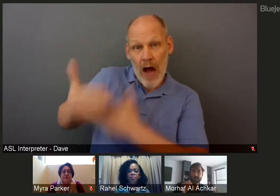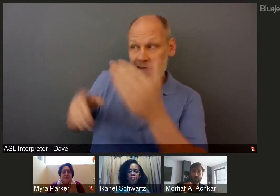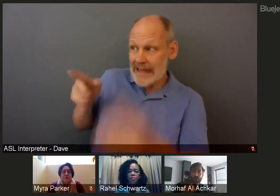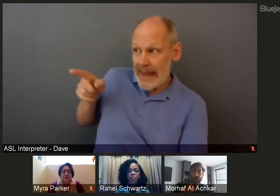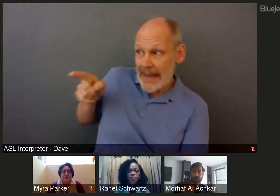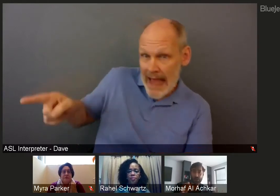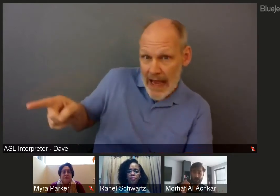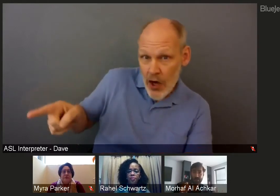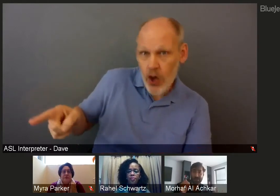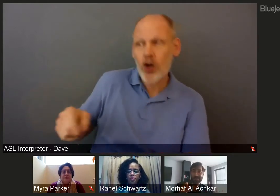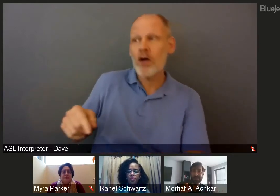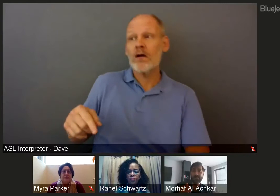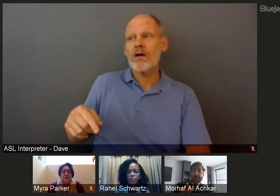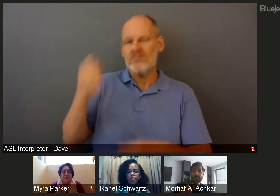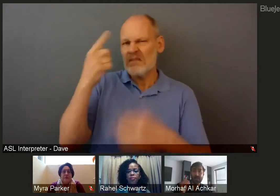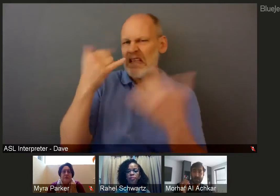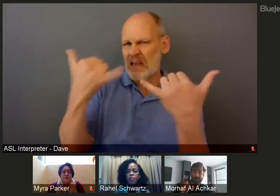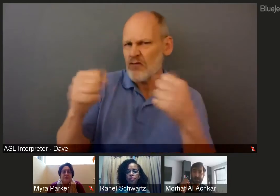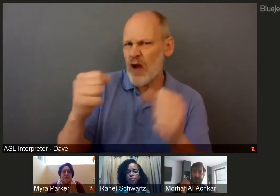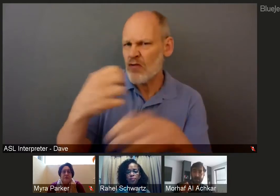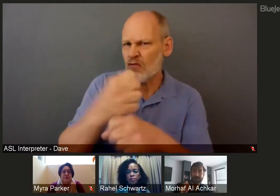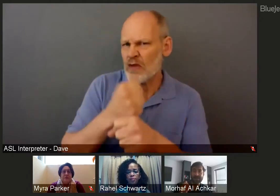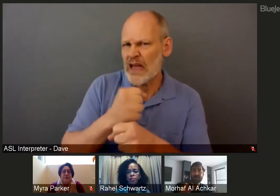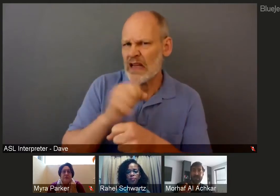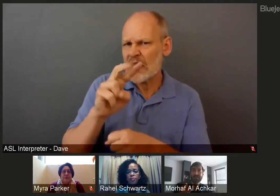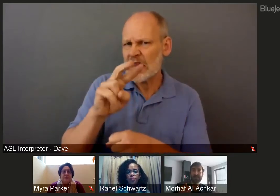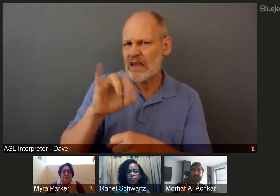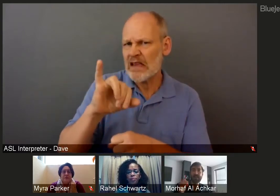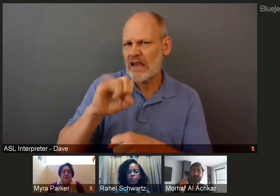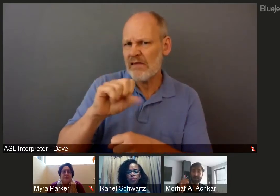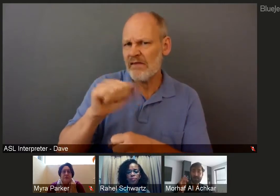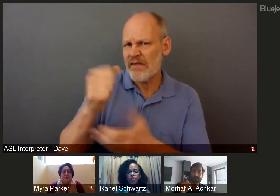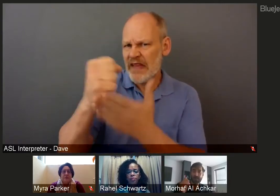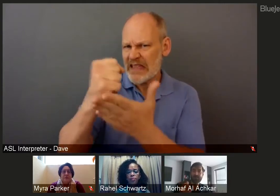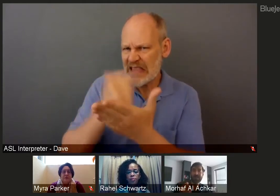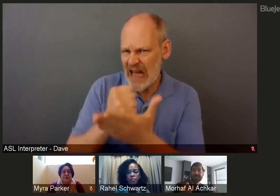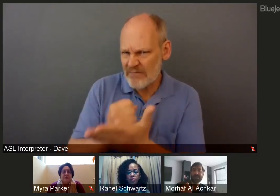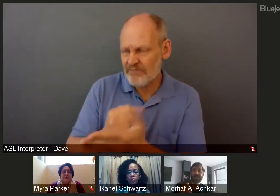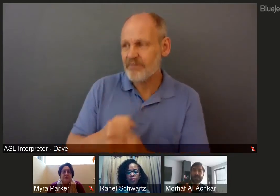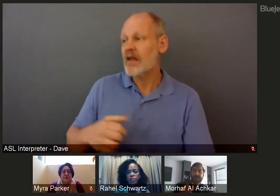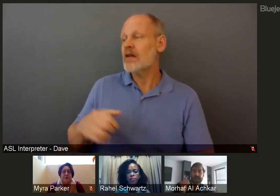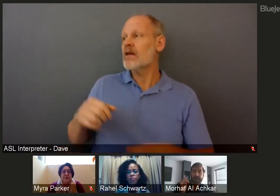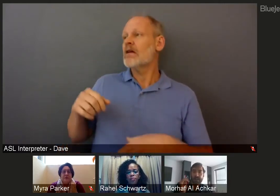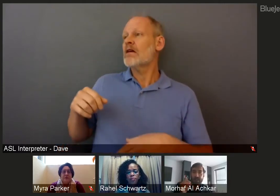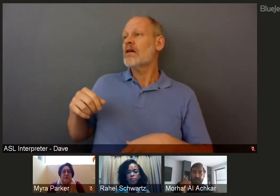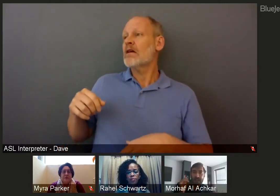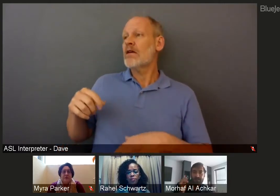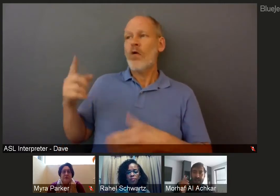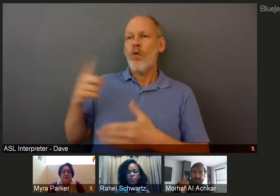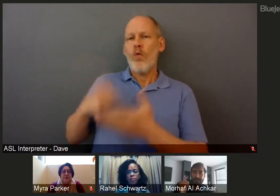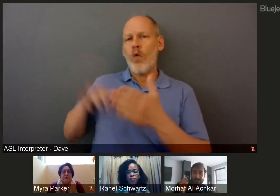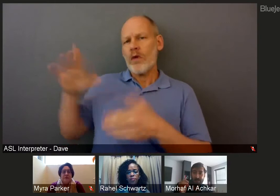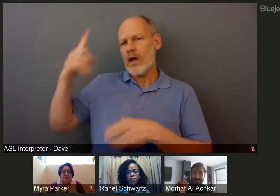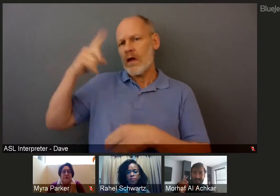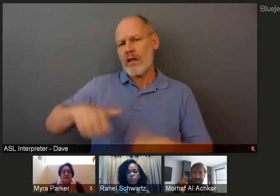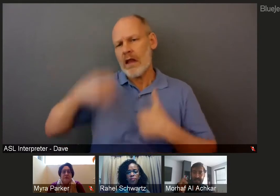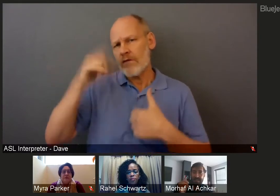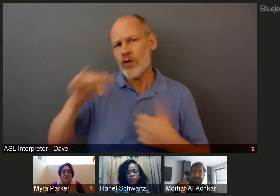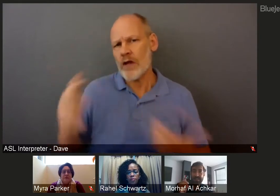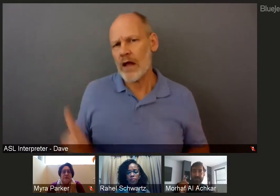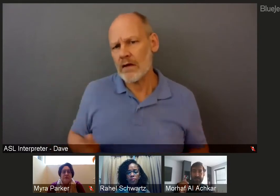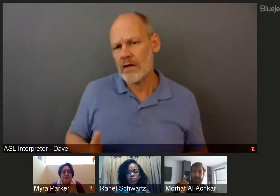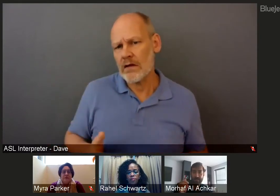process, torture for my Palestinian people, my families in Palestine, my people in Palestine. Imagine the person